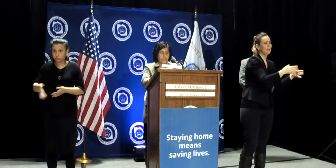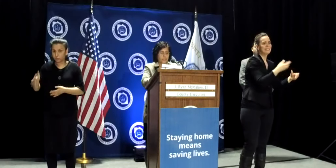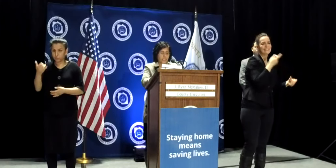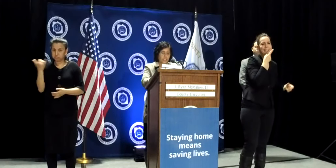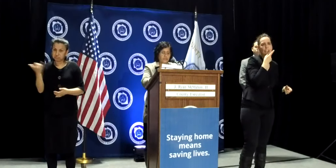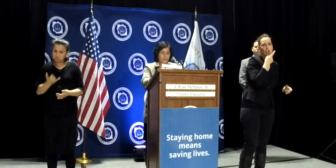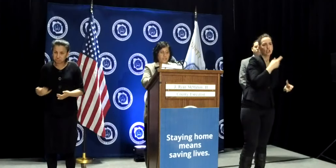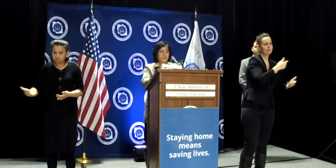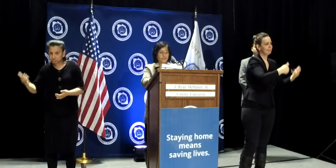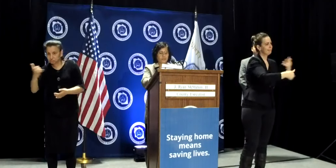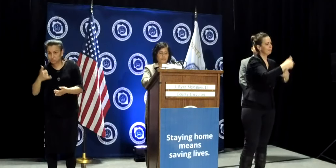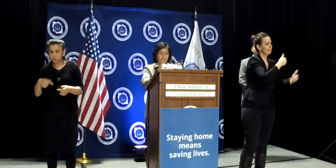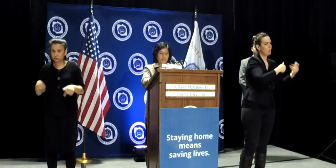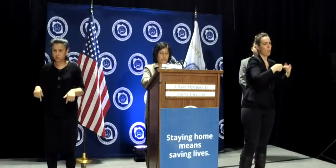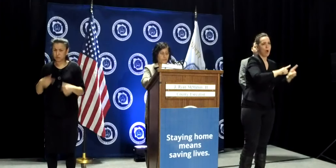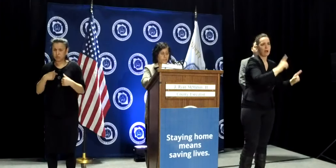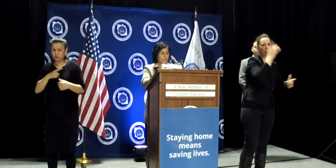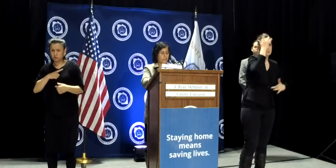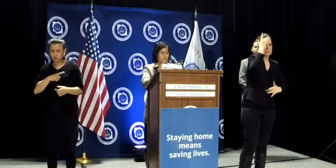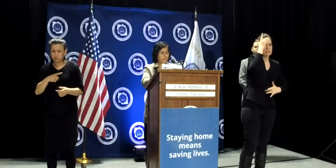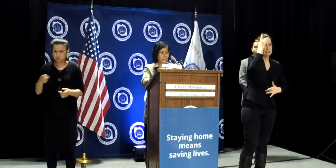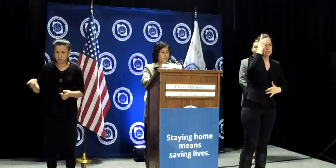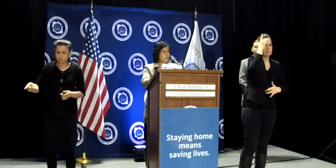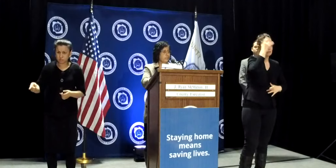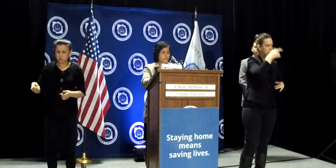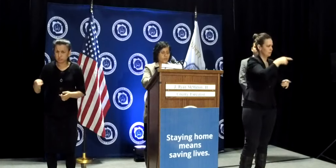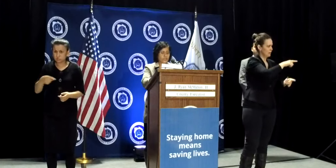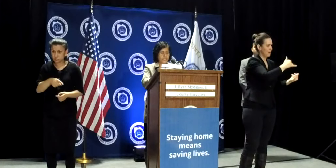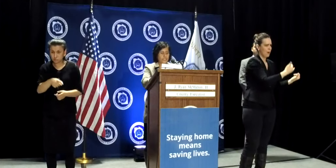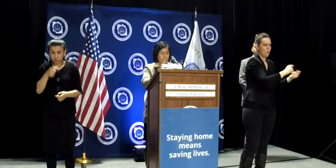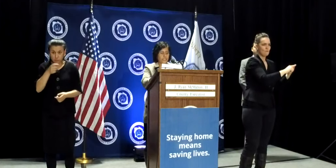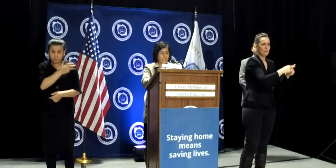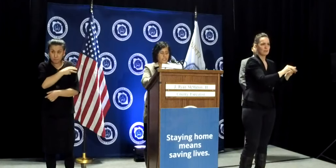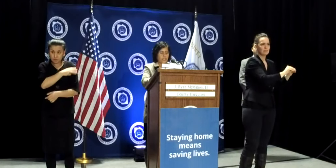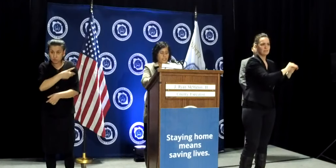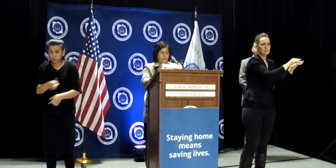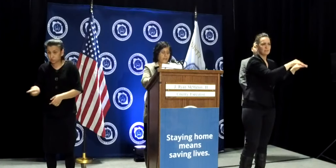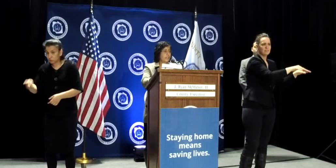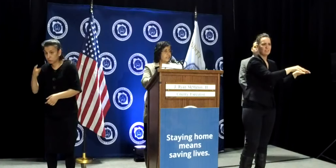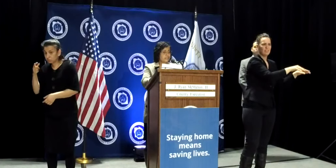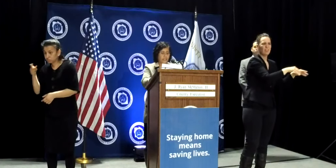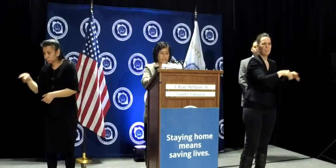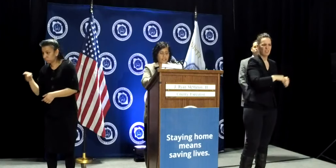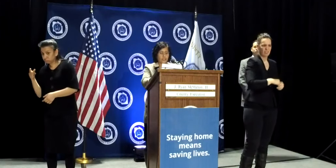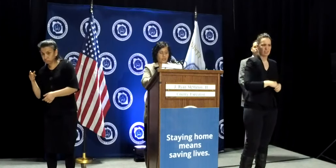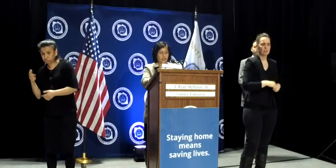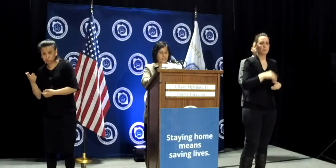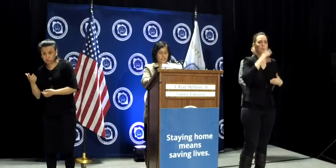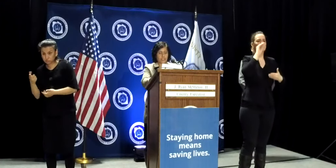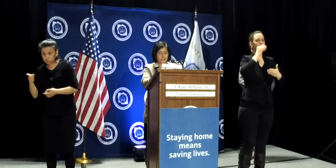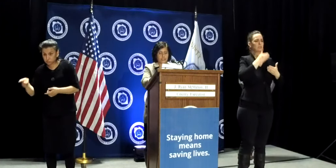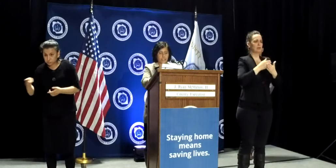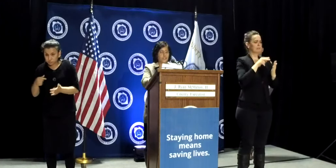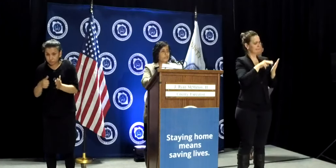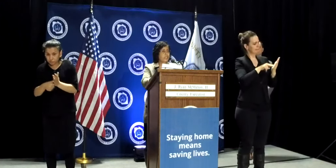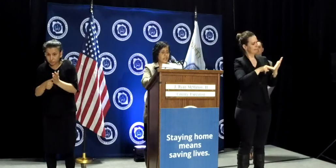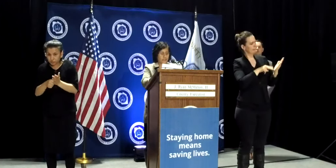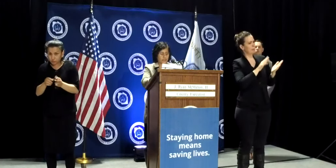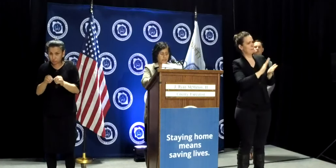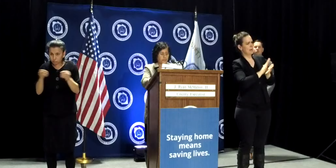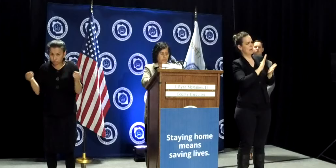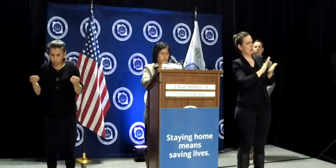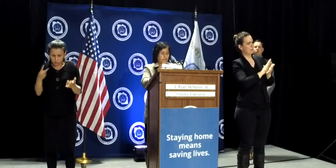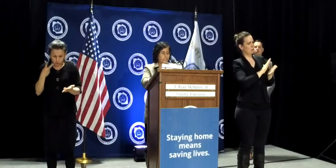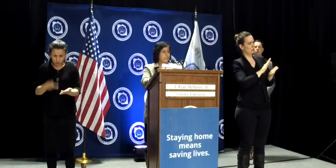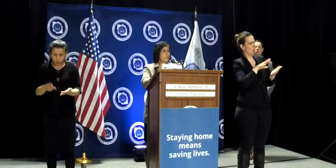newspaper, getting information from the Facebook, Twitter, and learning about the new COVID-19, and finally decided to call his doctor and took a